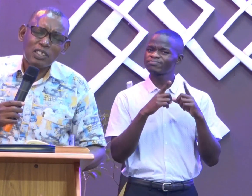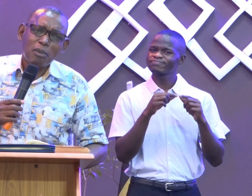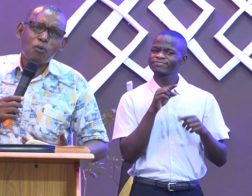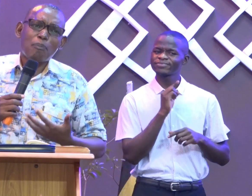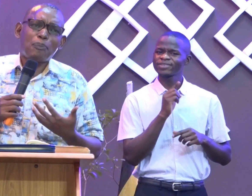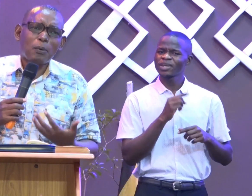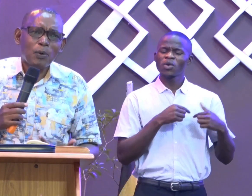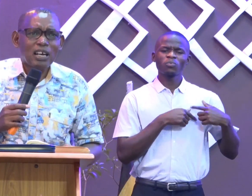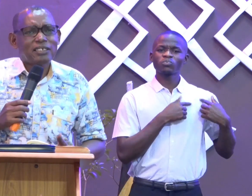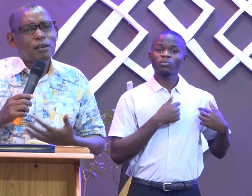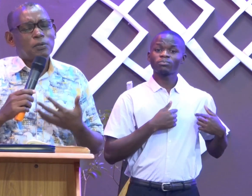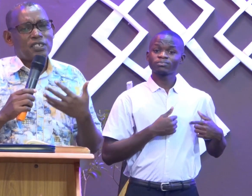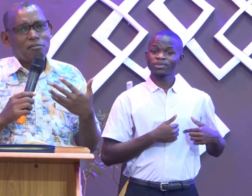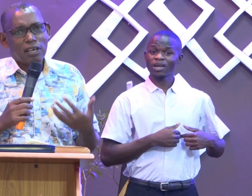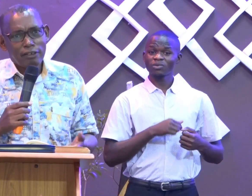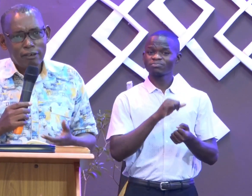Christ. I